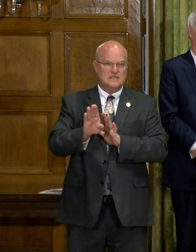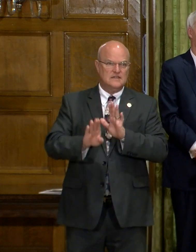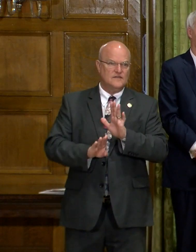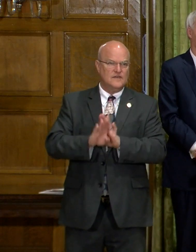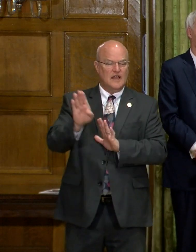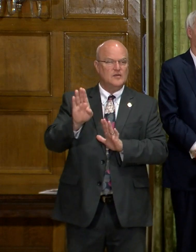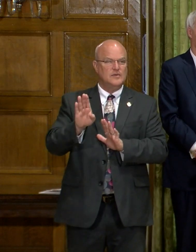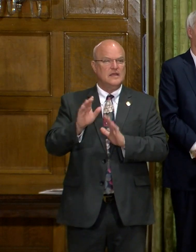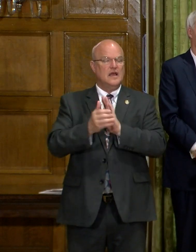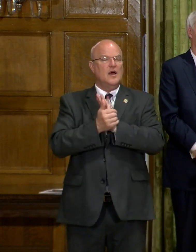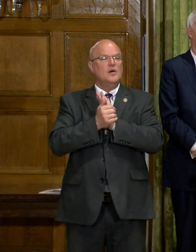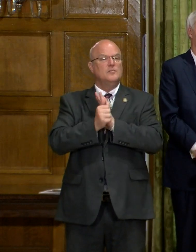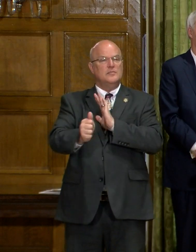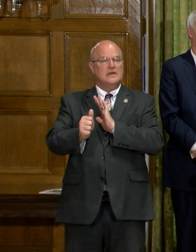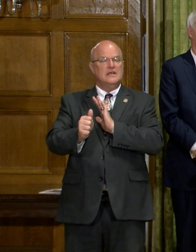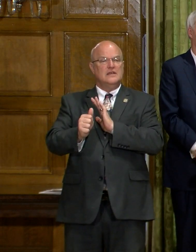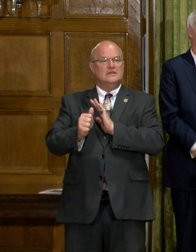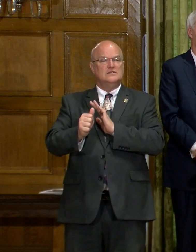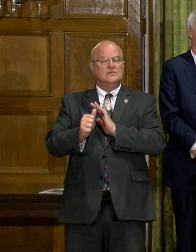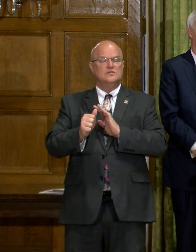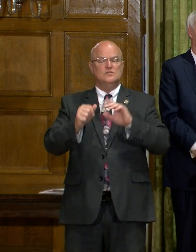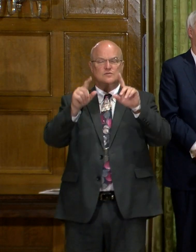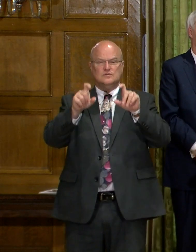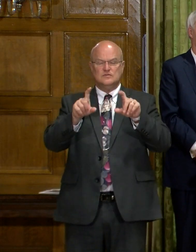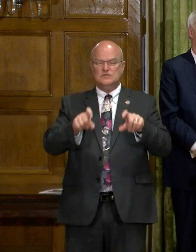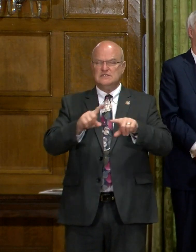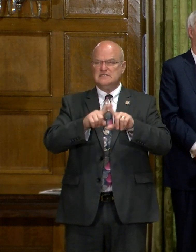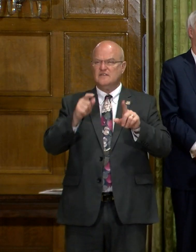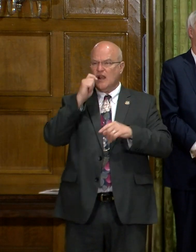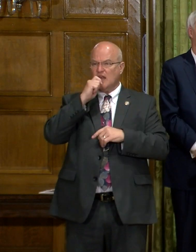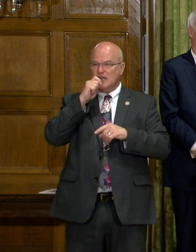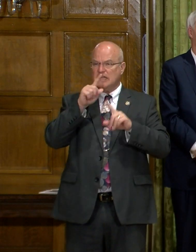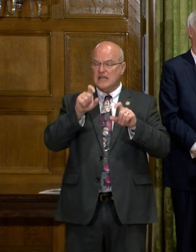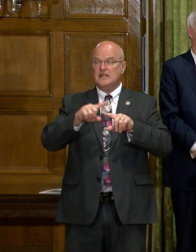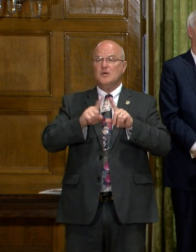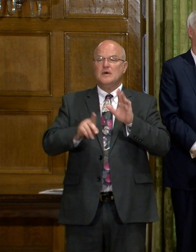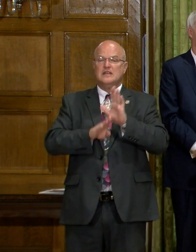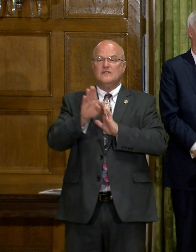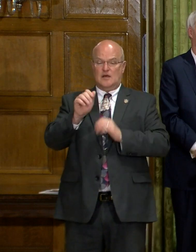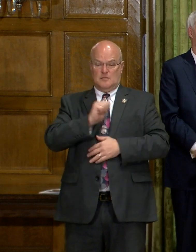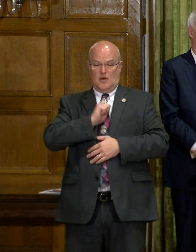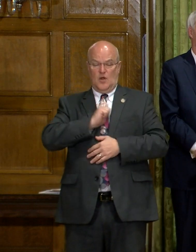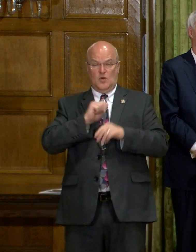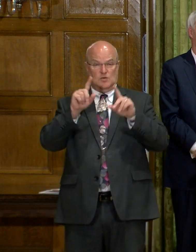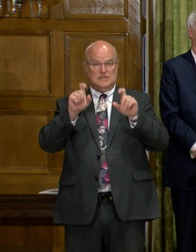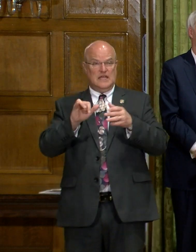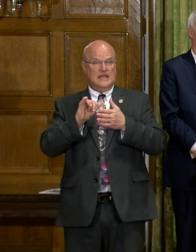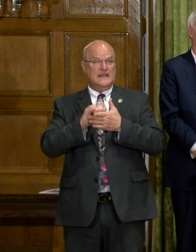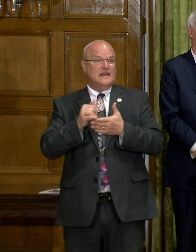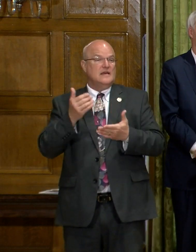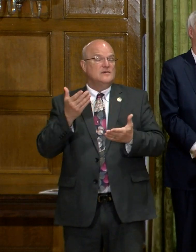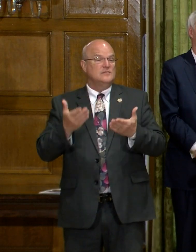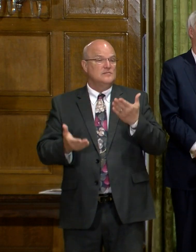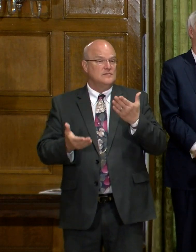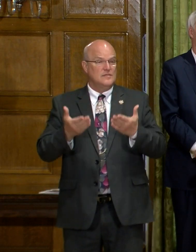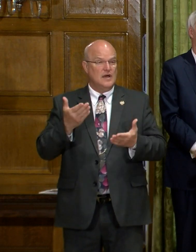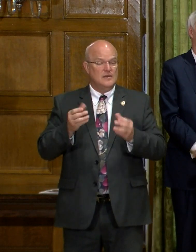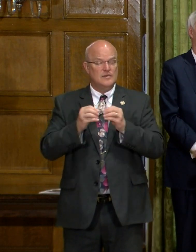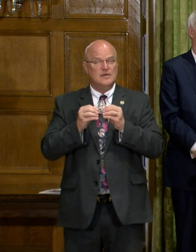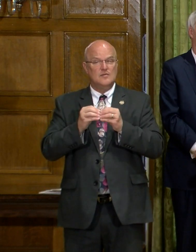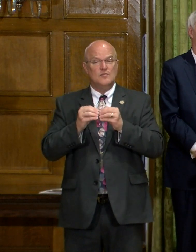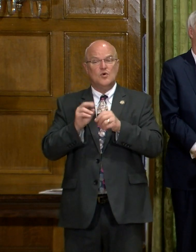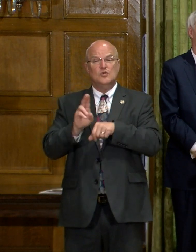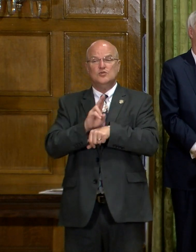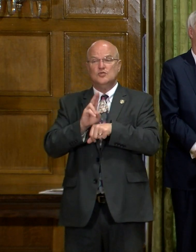developing abilities to assay different serologic tests, but also to develop our own tests that might be